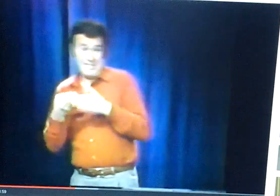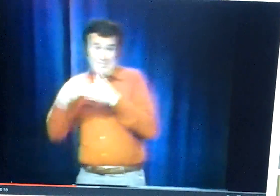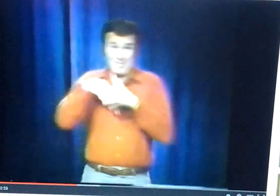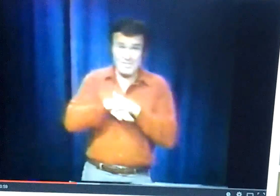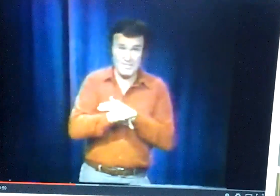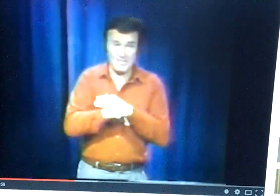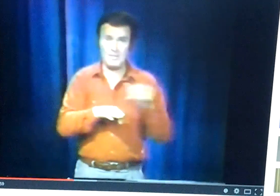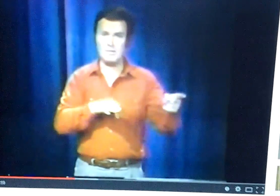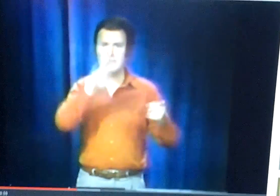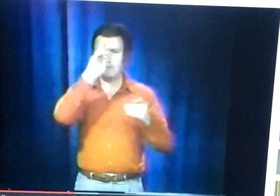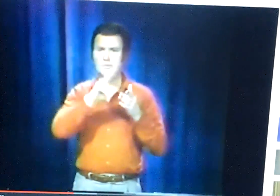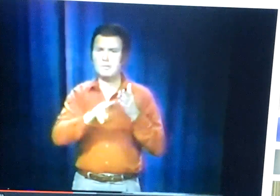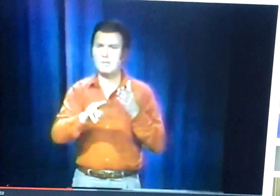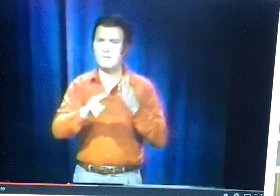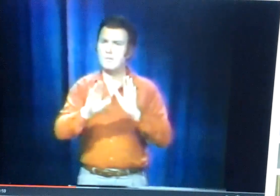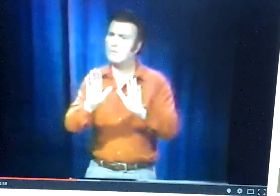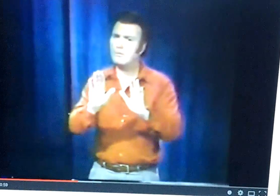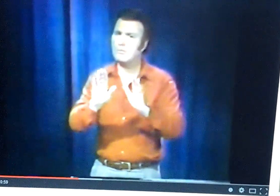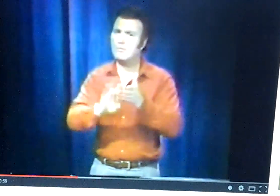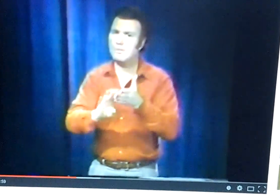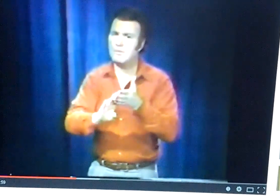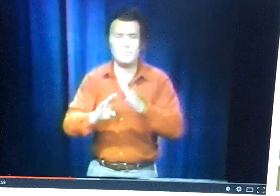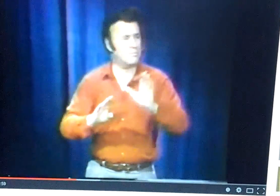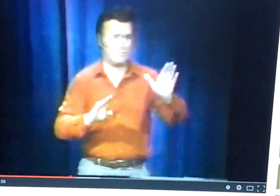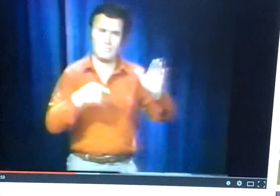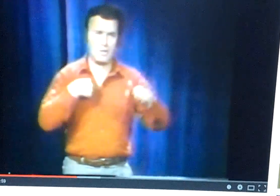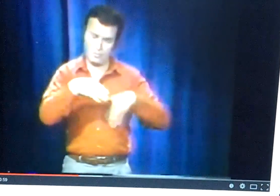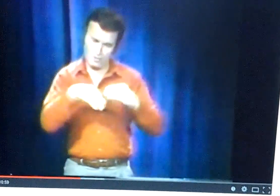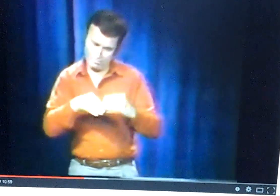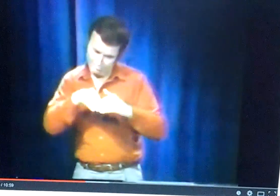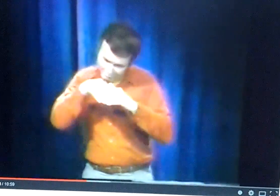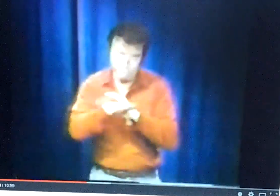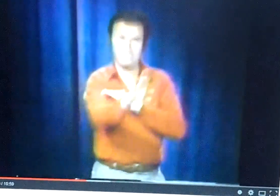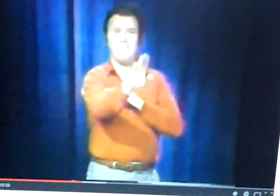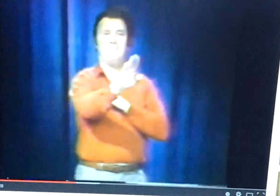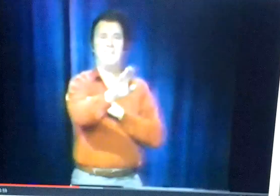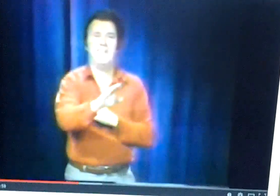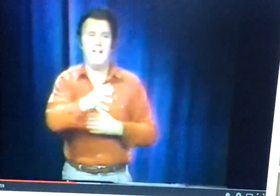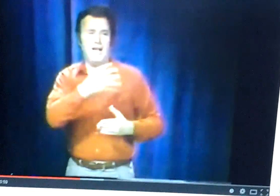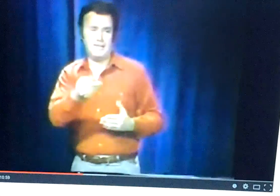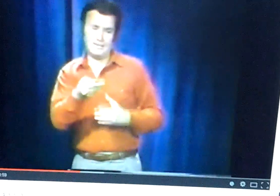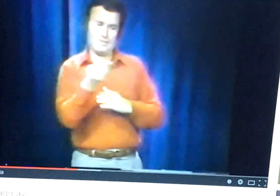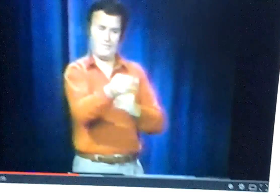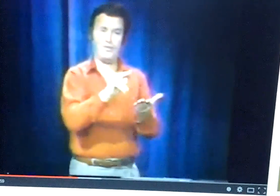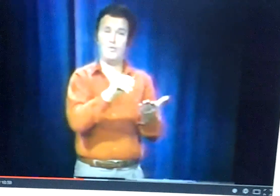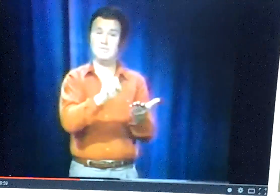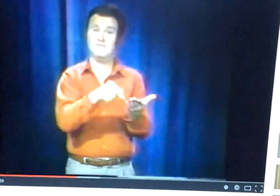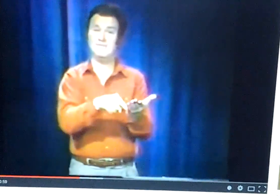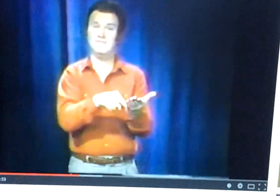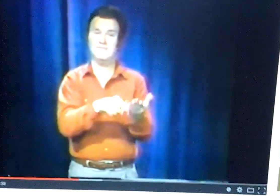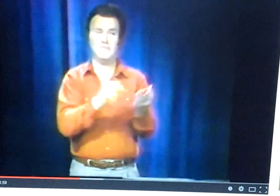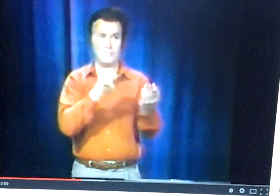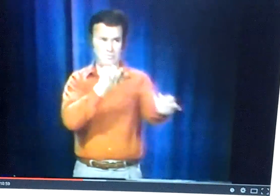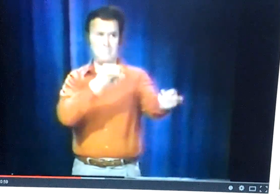elevator back up, and I entered the office again. "Excuse me." No, I'm going in the